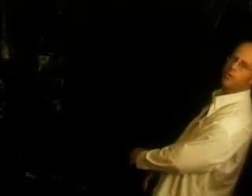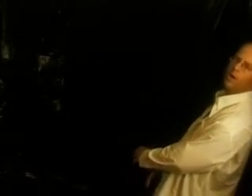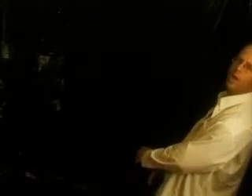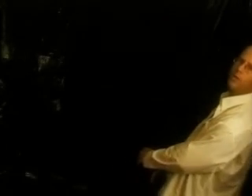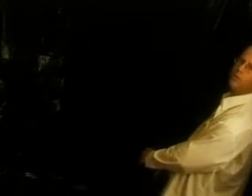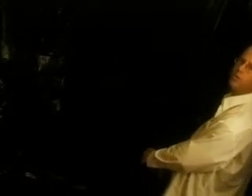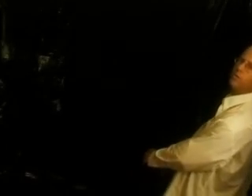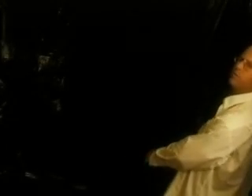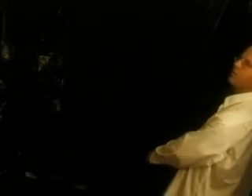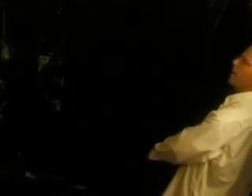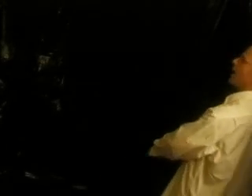understanding.